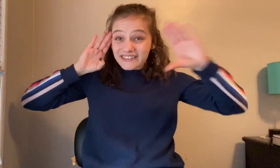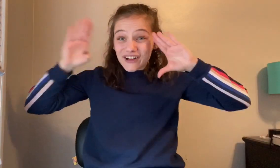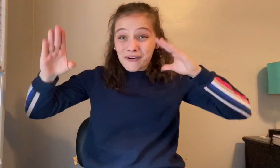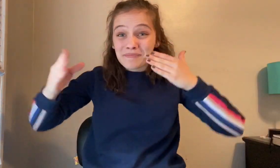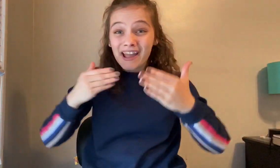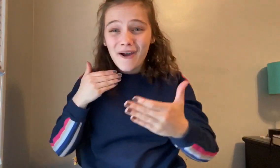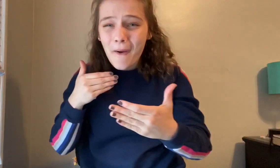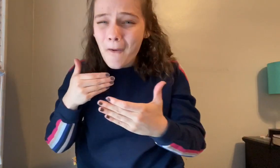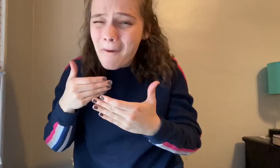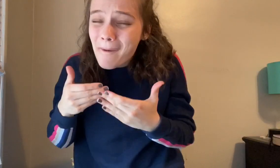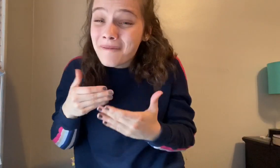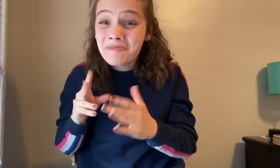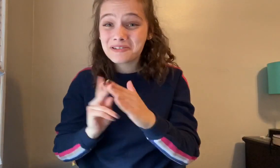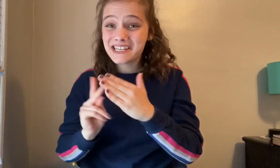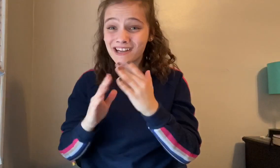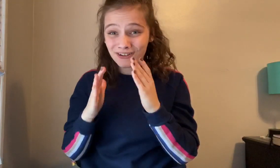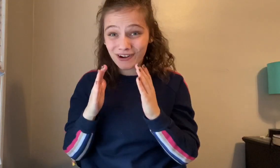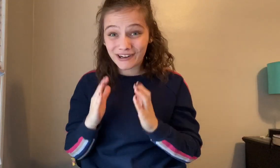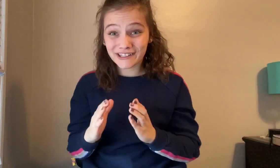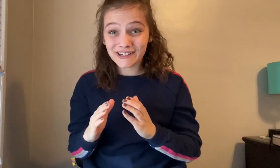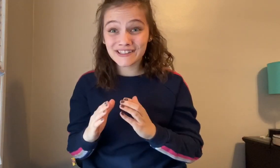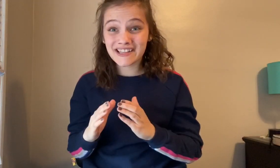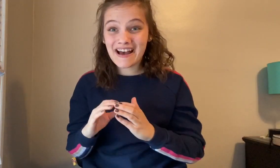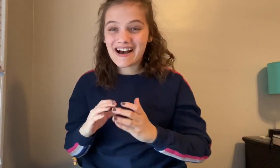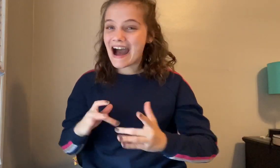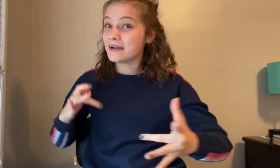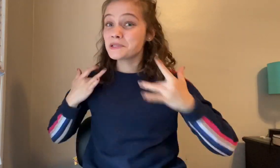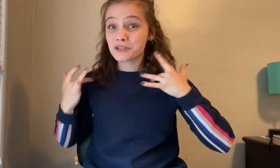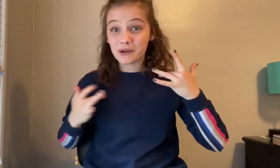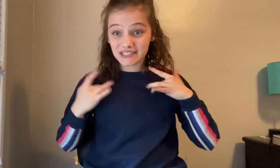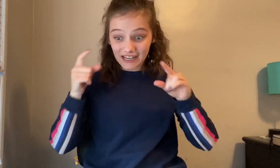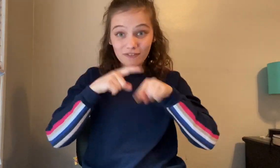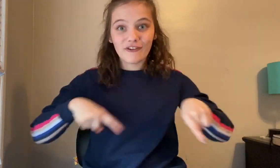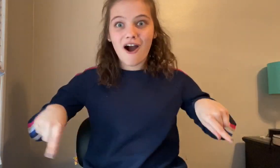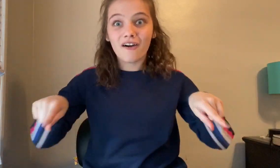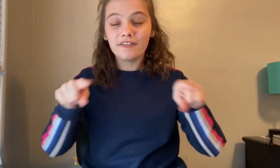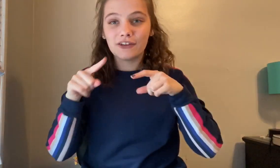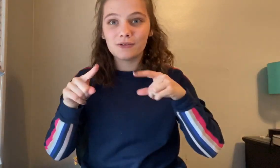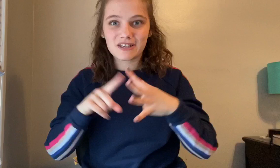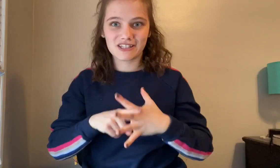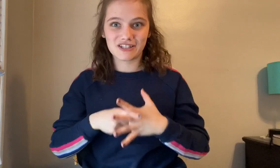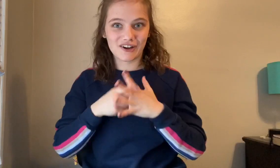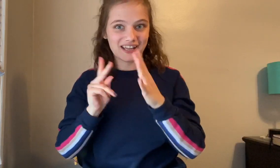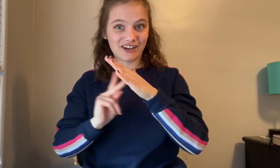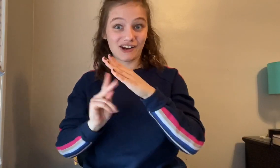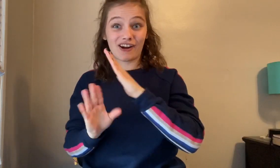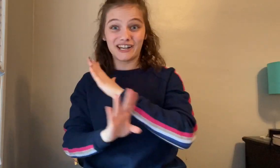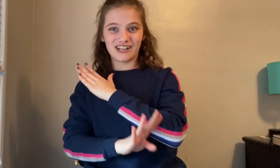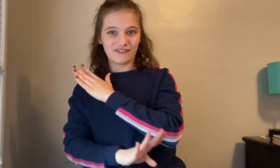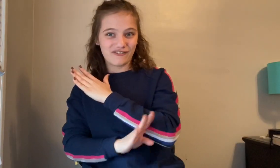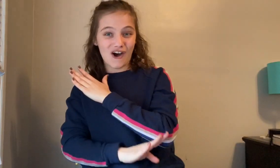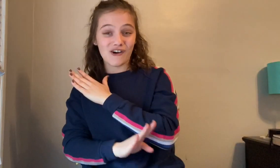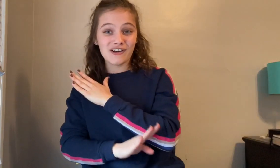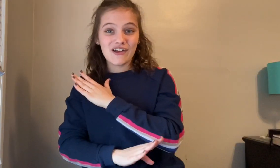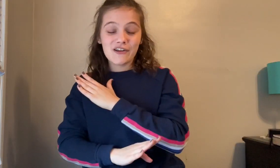Hello, my almost kindergartners. I'm so excited for all of you to start kindergarten in the fall.